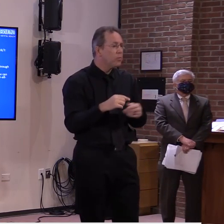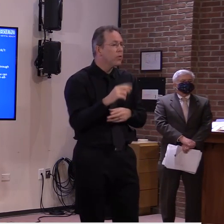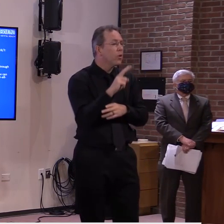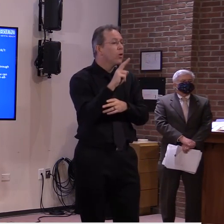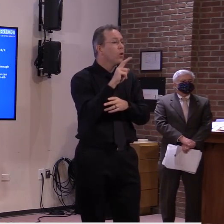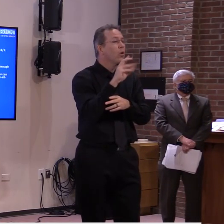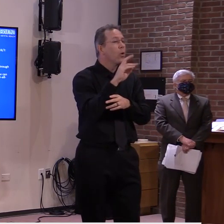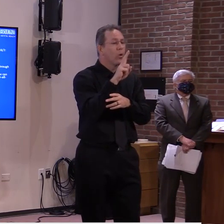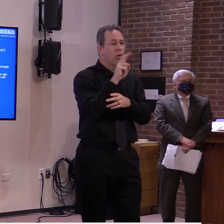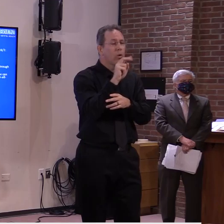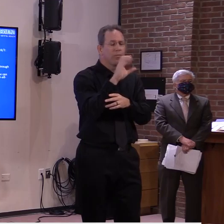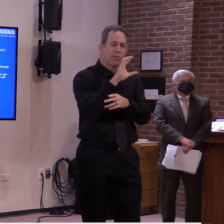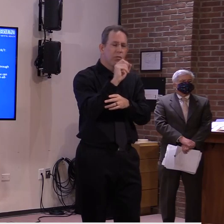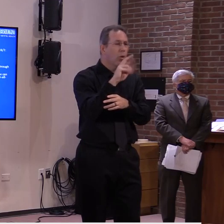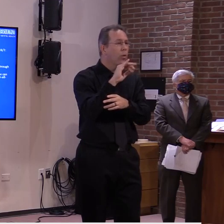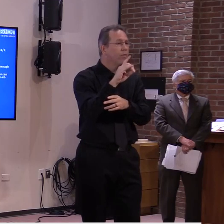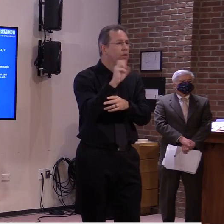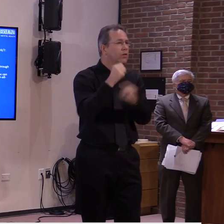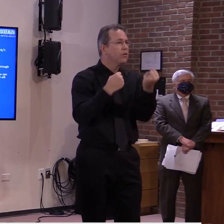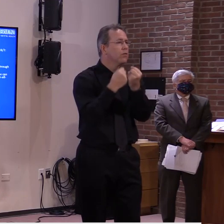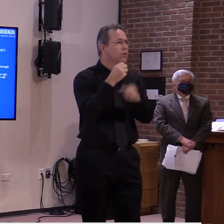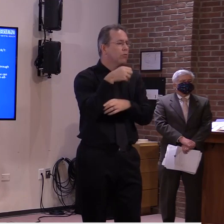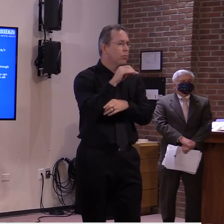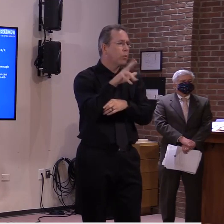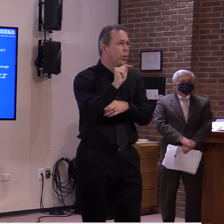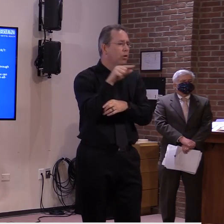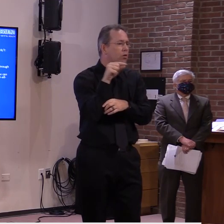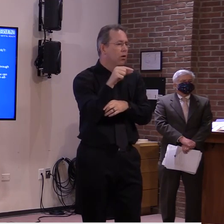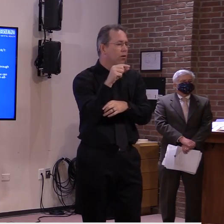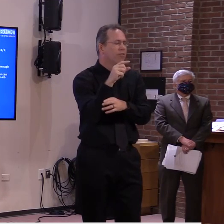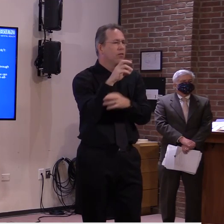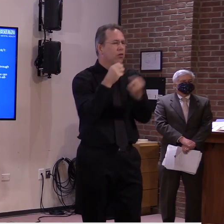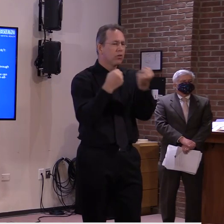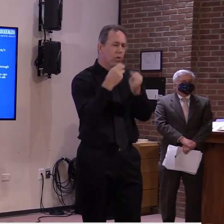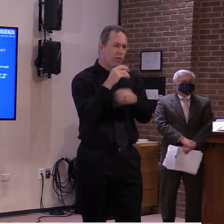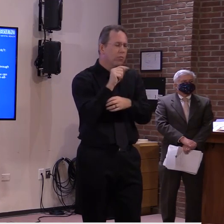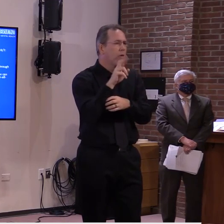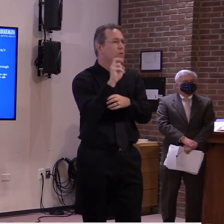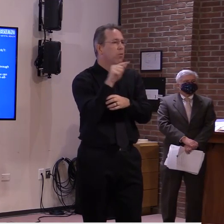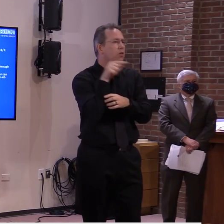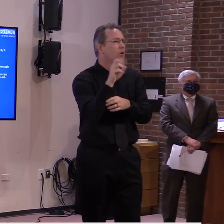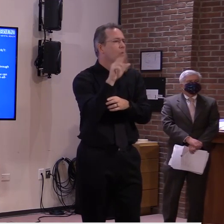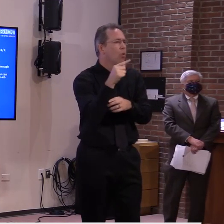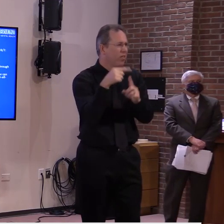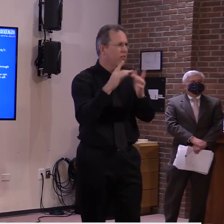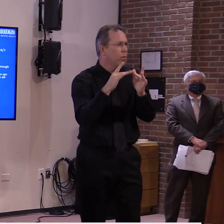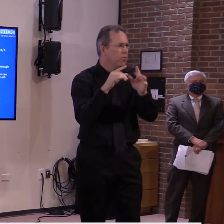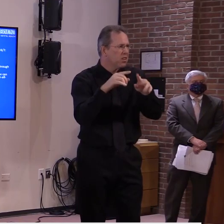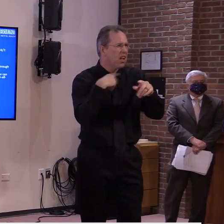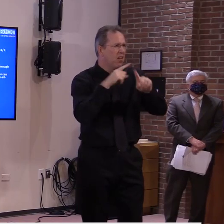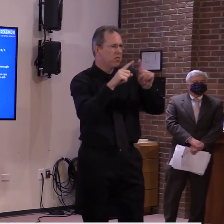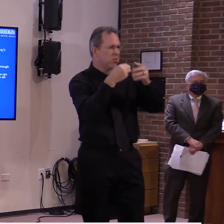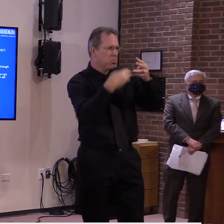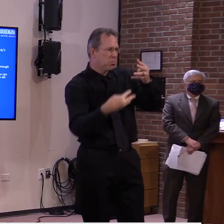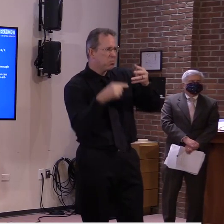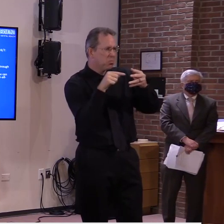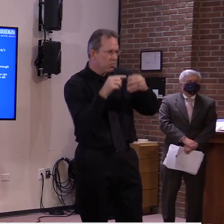10 community mental health agencies across the state who provide mental health services, and many are offering those services through